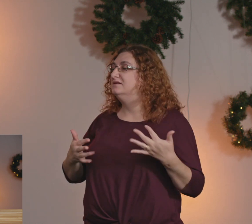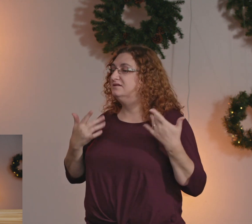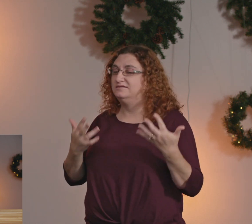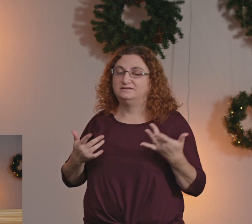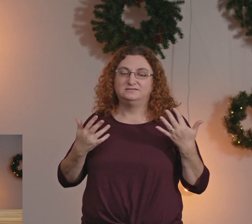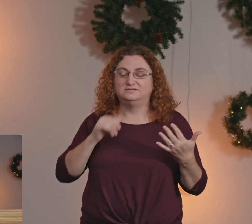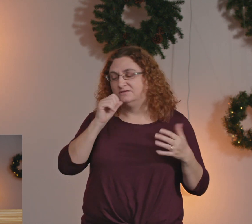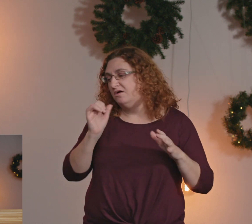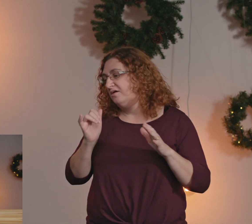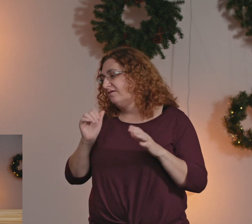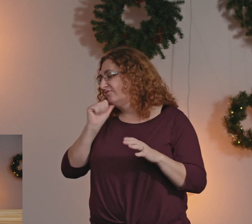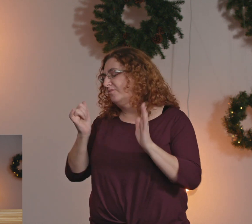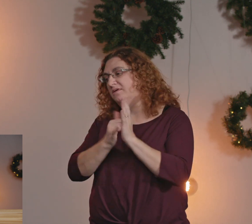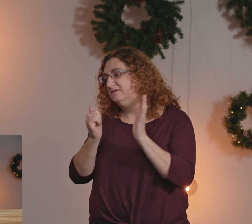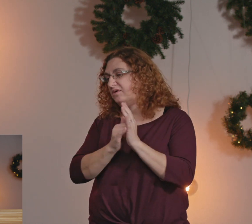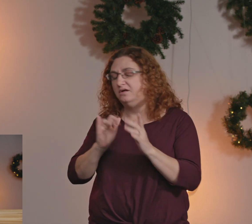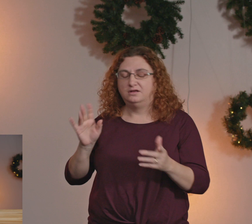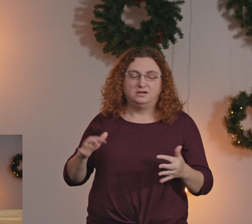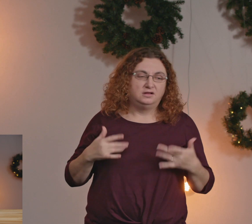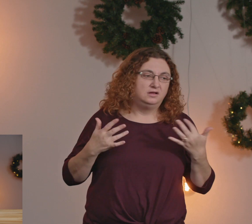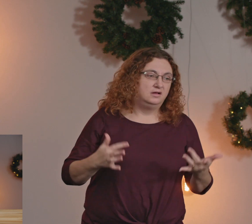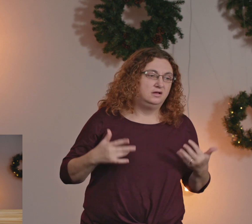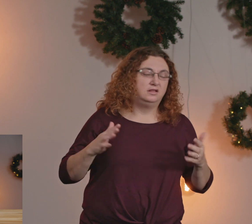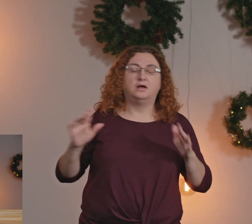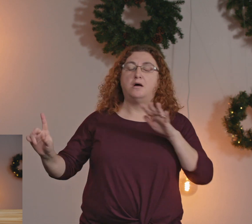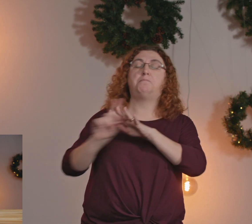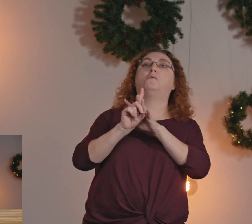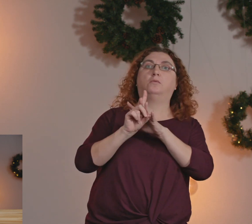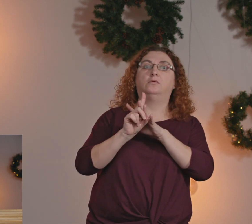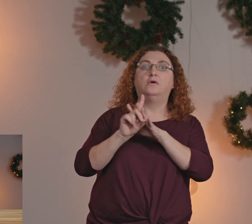able to get it, and then when it comes, that waiting has built up